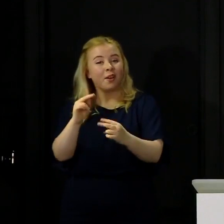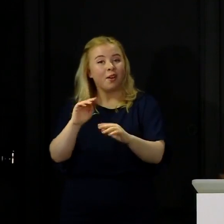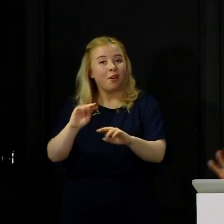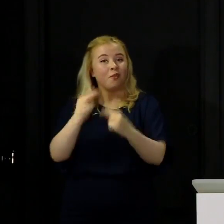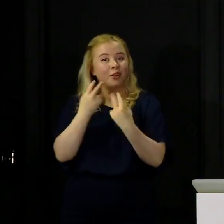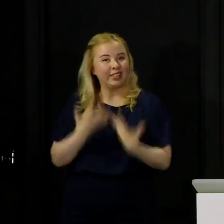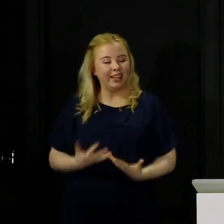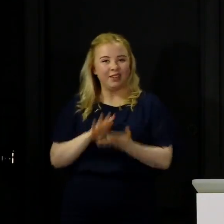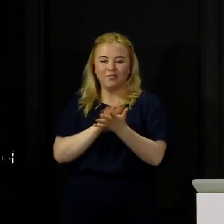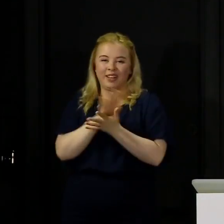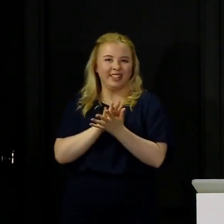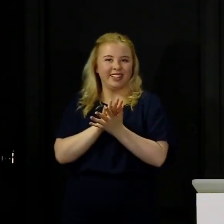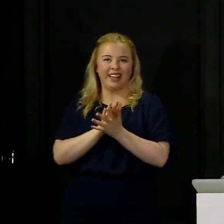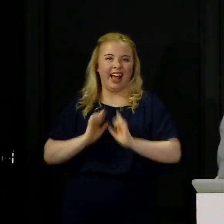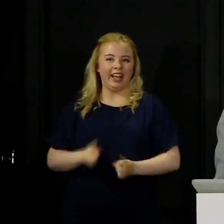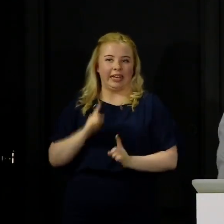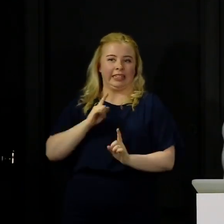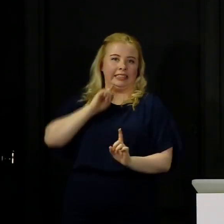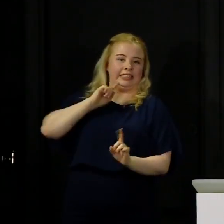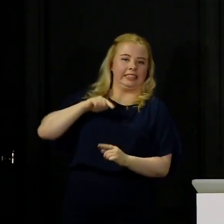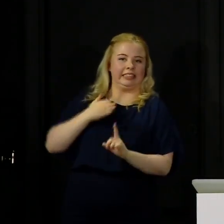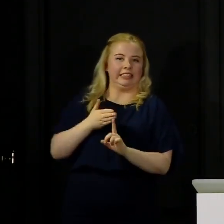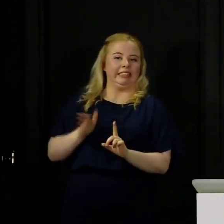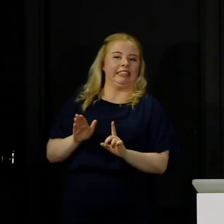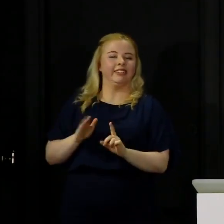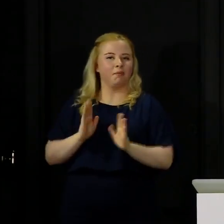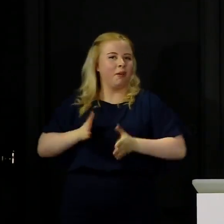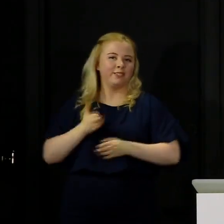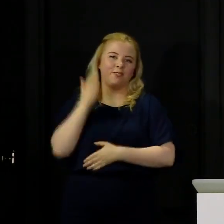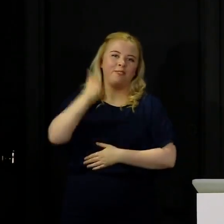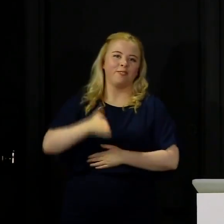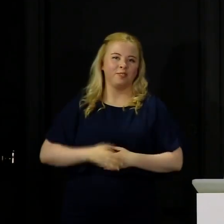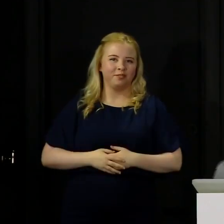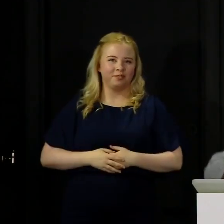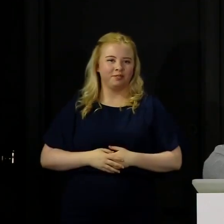means I will not get the chance to wriggle off that particular commitment.